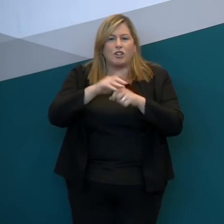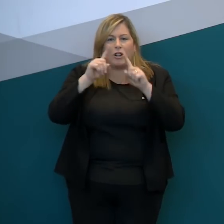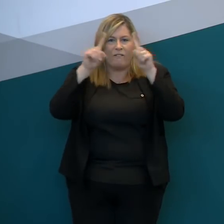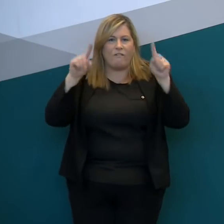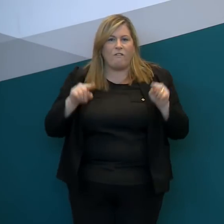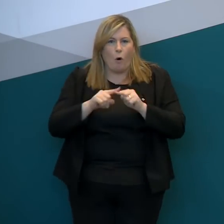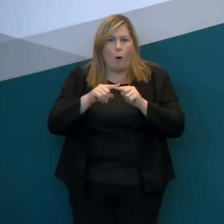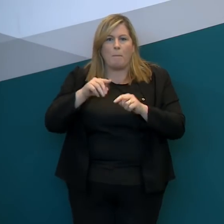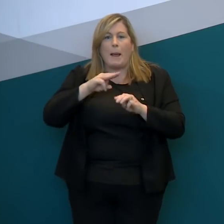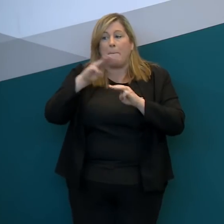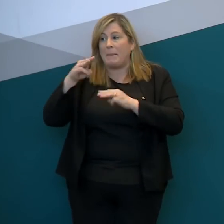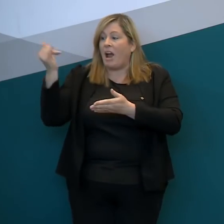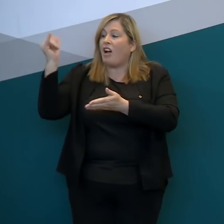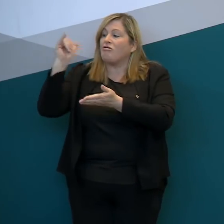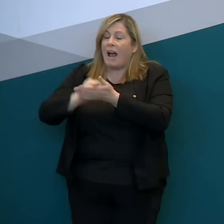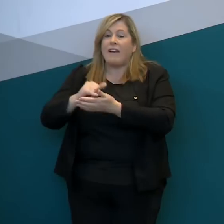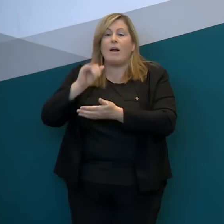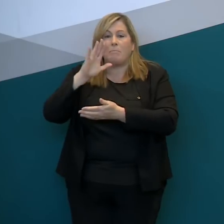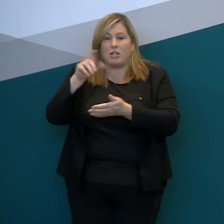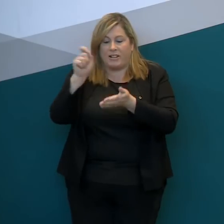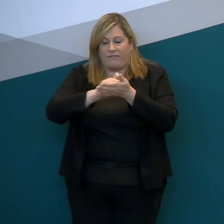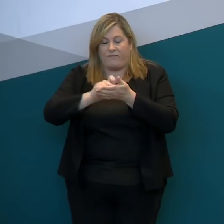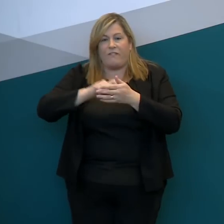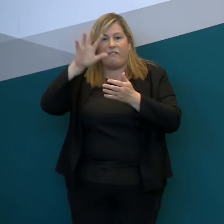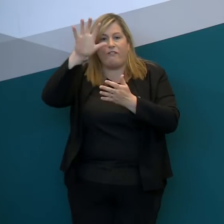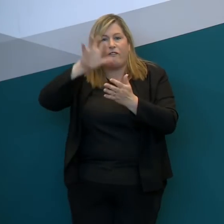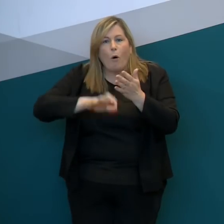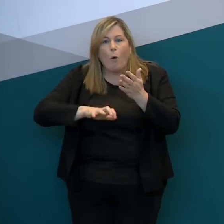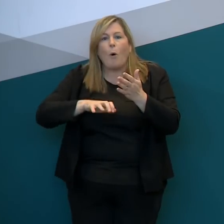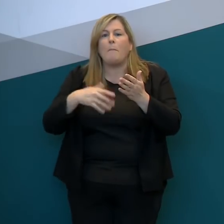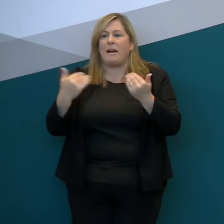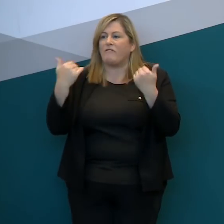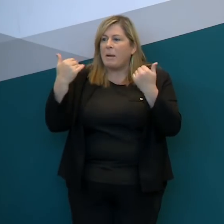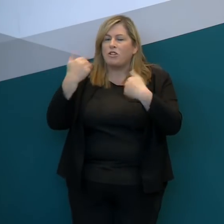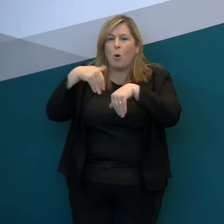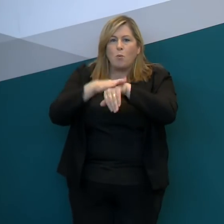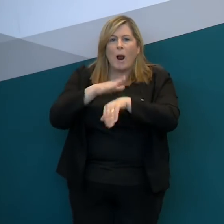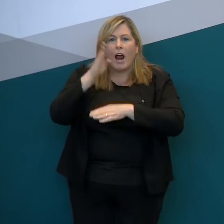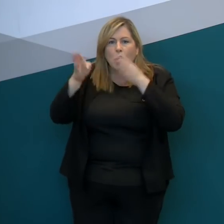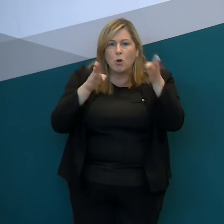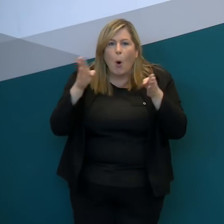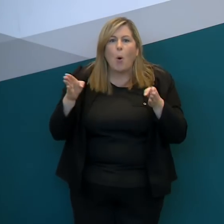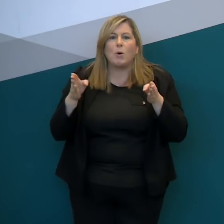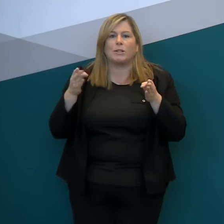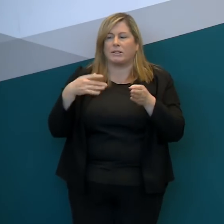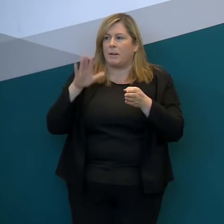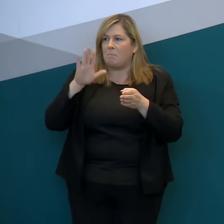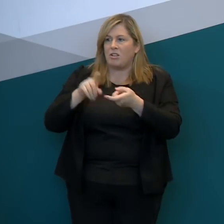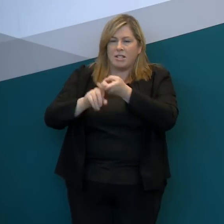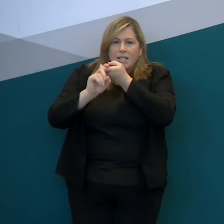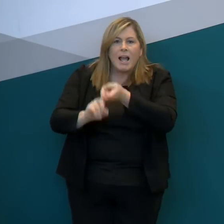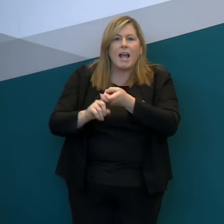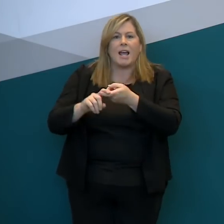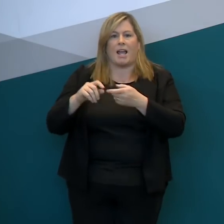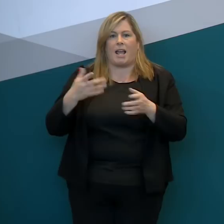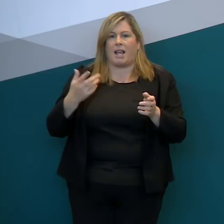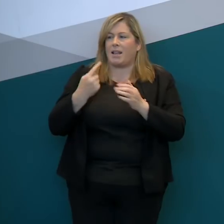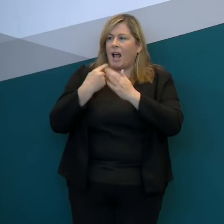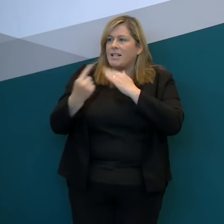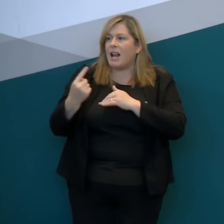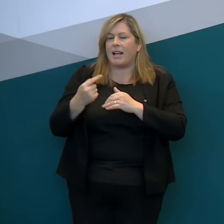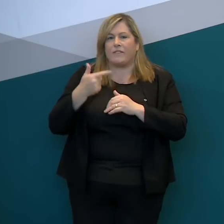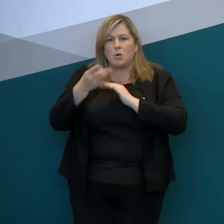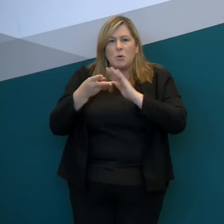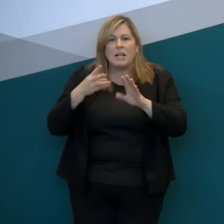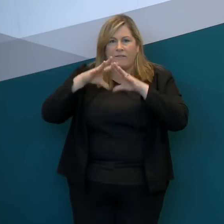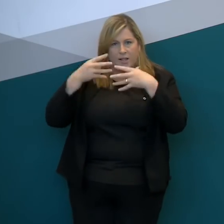health regulations that place obligations on airlines and others to facilitate public health authorities around